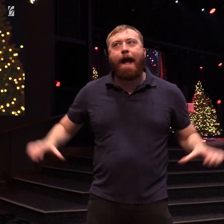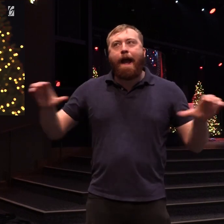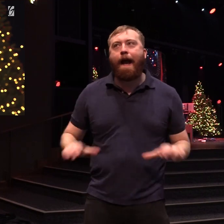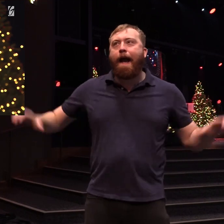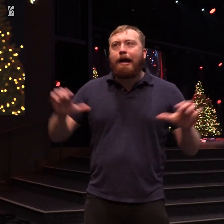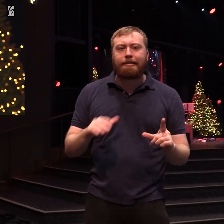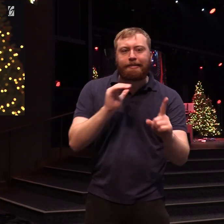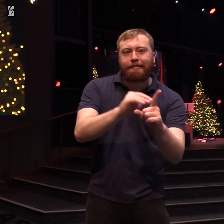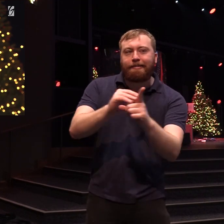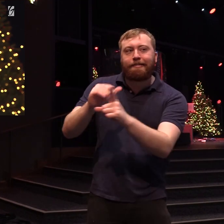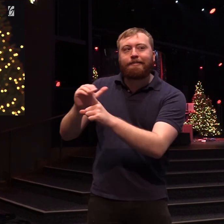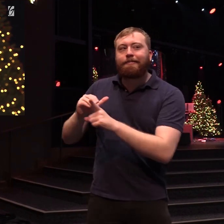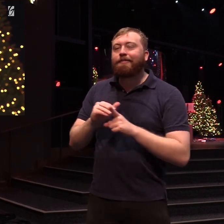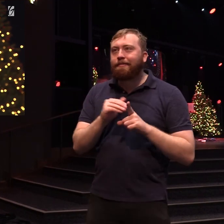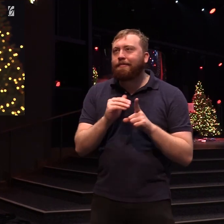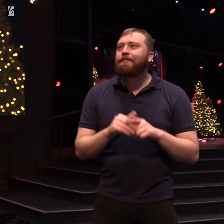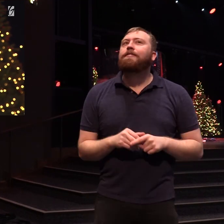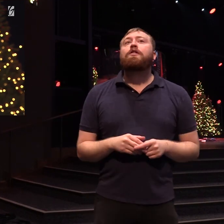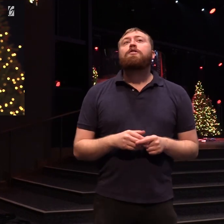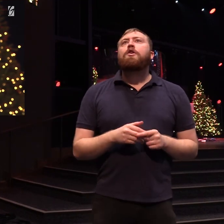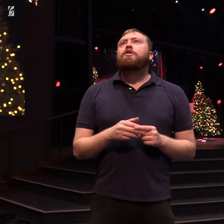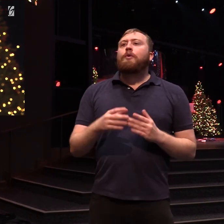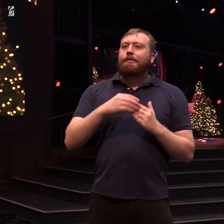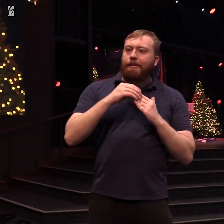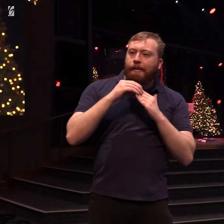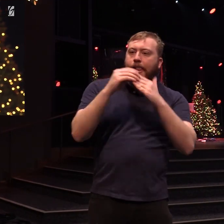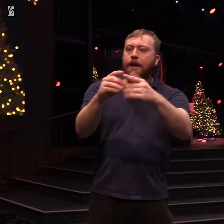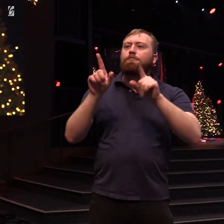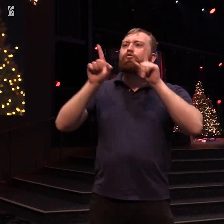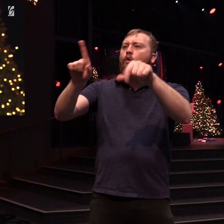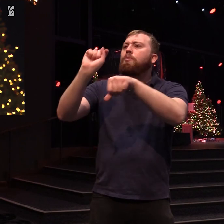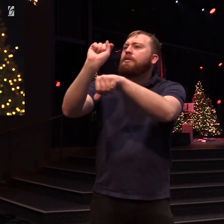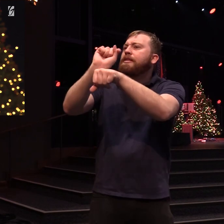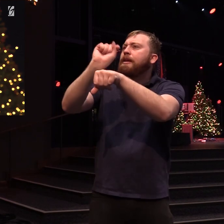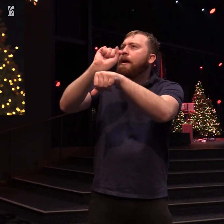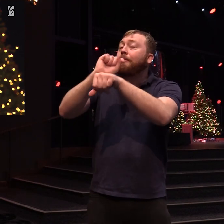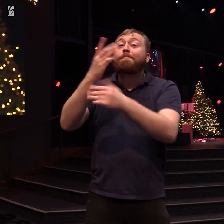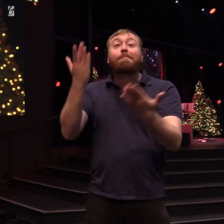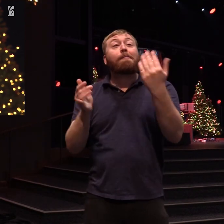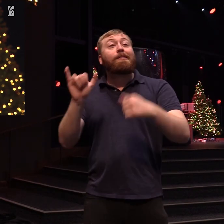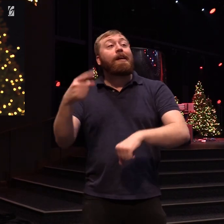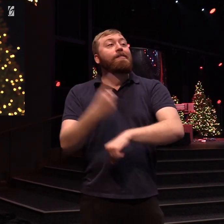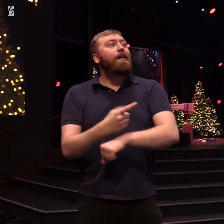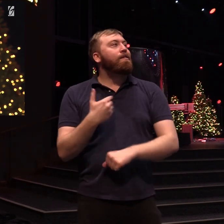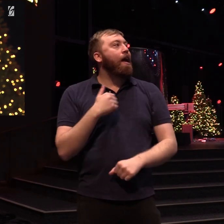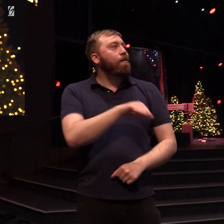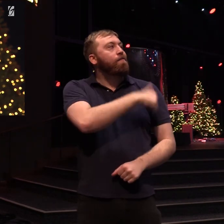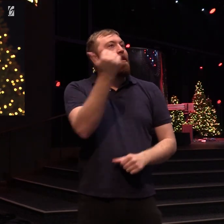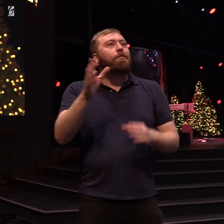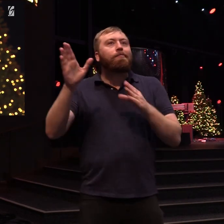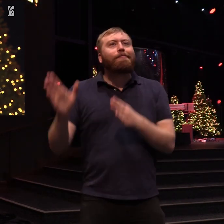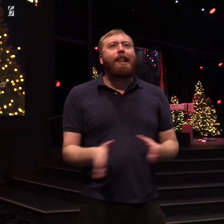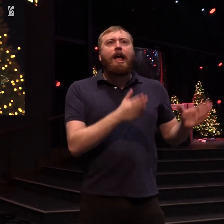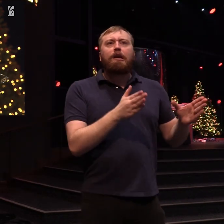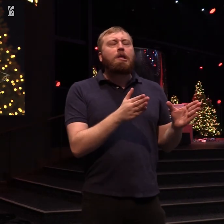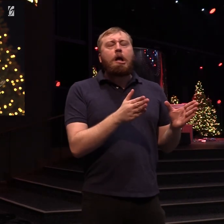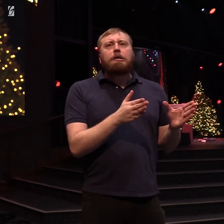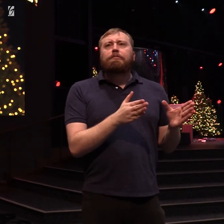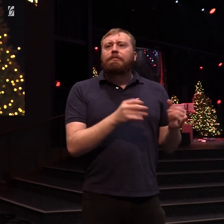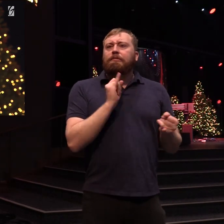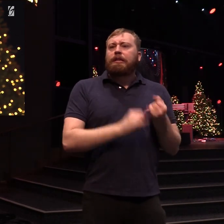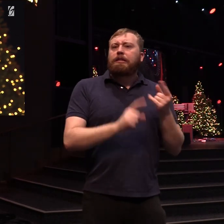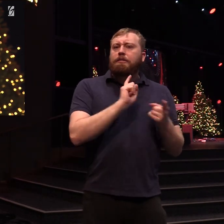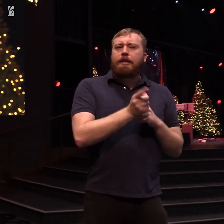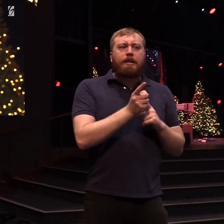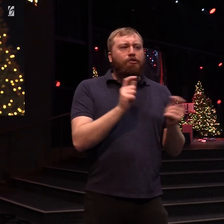life of Simeon? The Spirit led him into the temple. Maybe that day he had other plans. Maybe that was the day he was going to, I don't